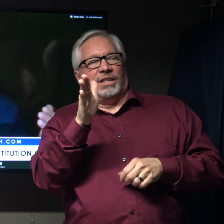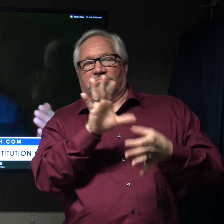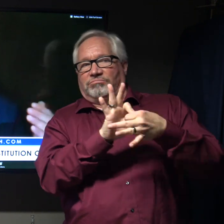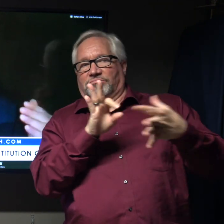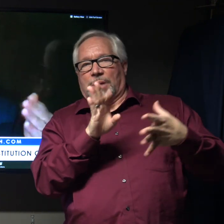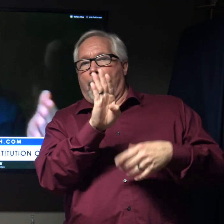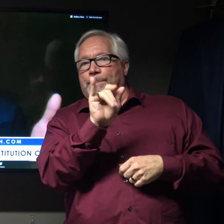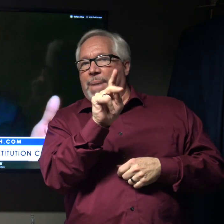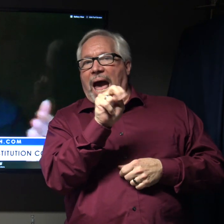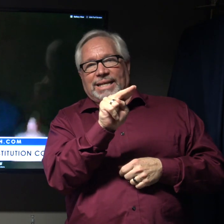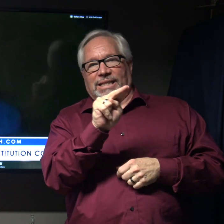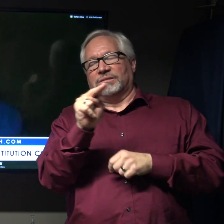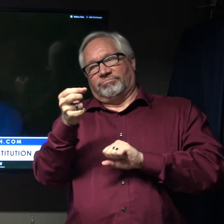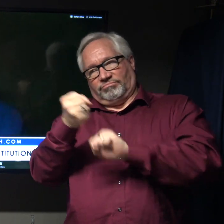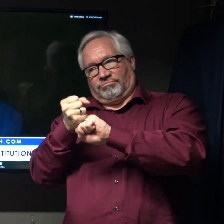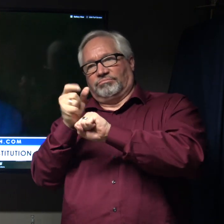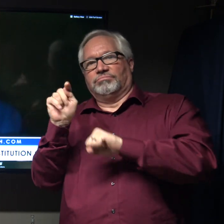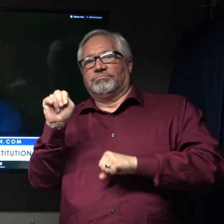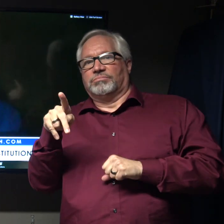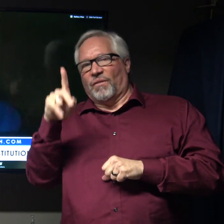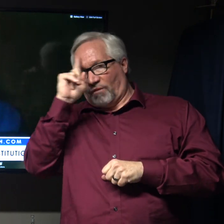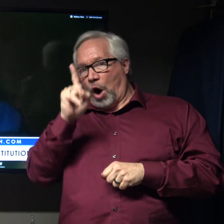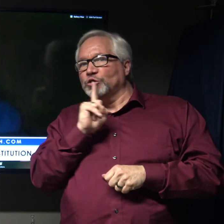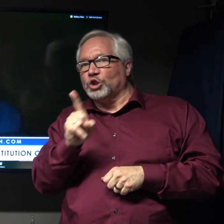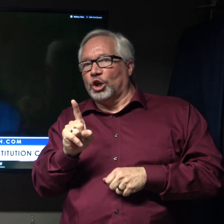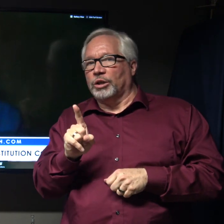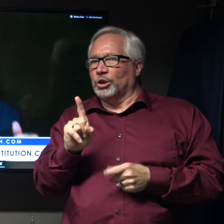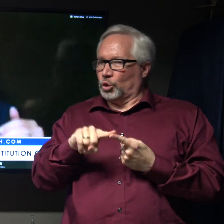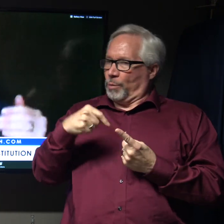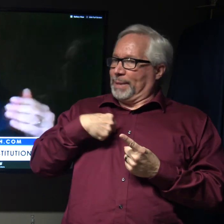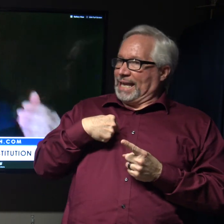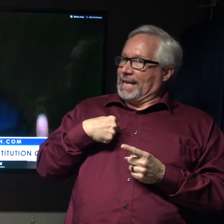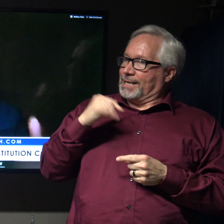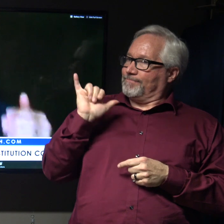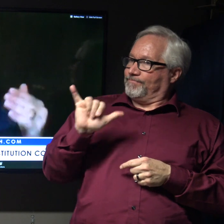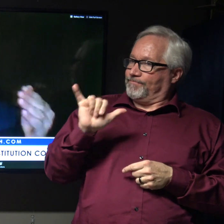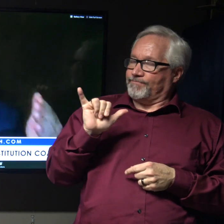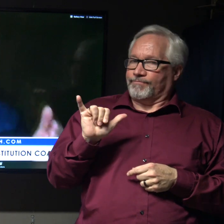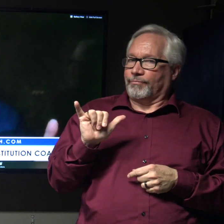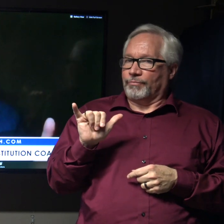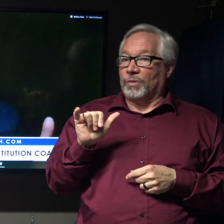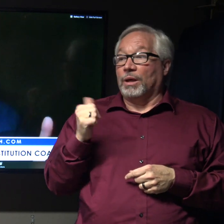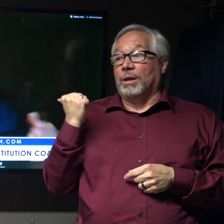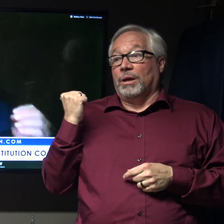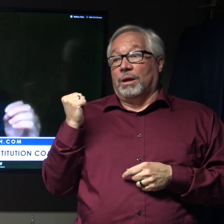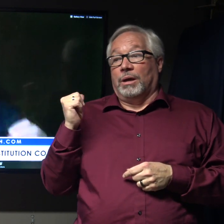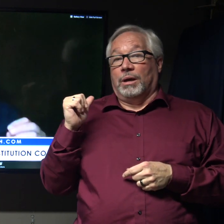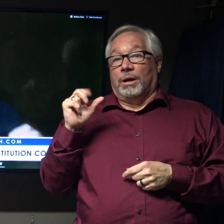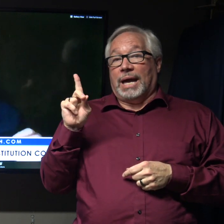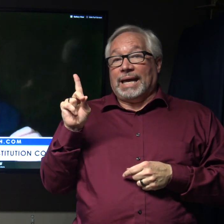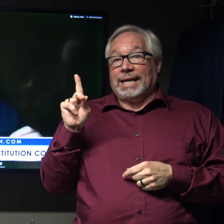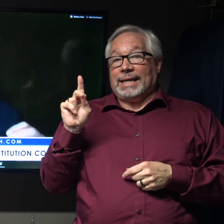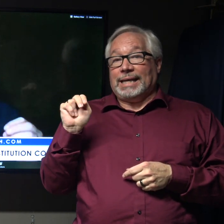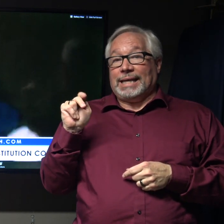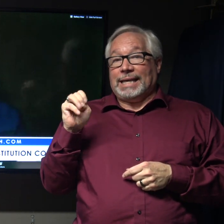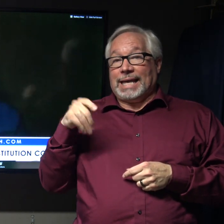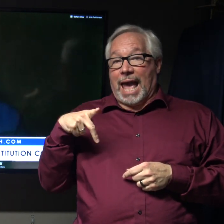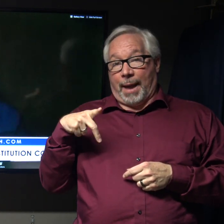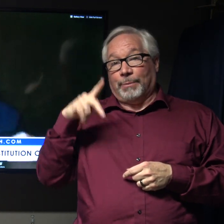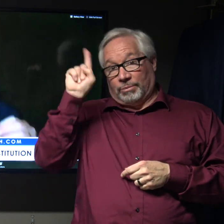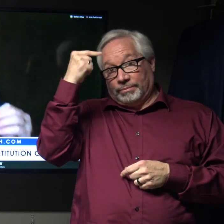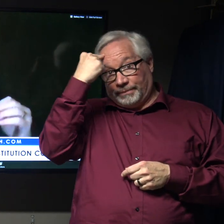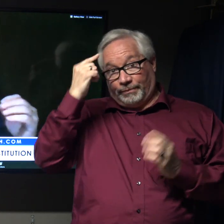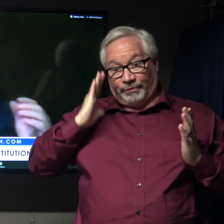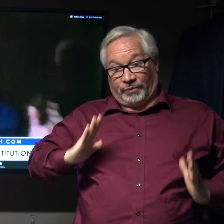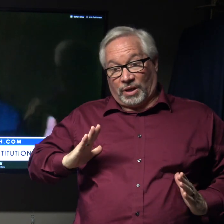This is the nail on the head. Now, whether or not, I mean, that looks pretty strong to me and pretty damning to me, whether or not Kemp and a lot of these local officials, that's